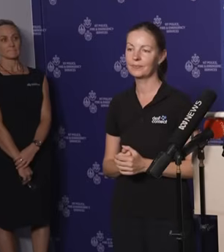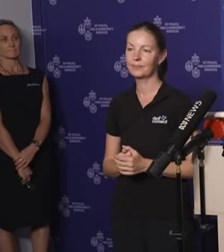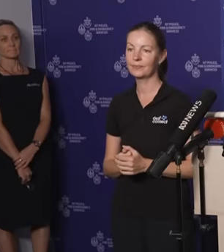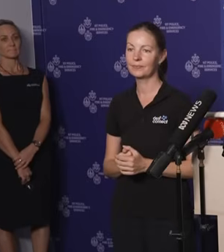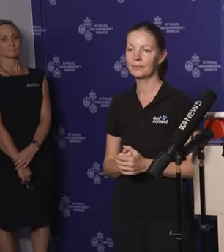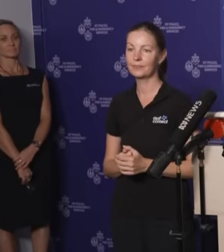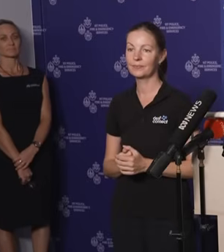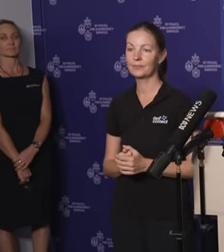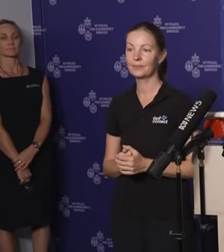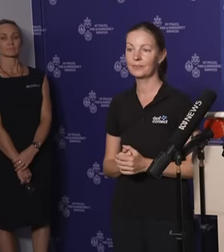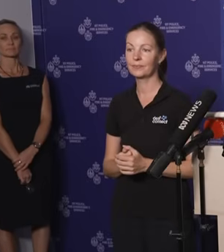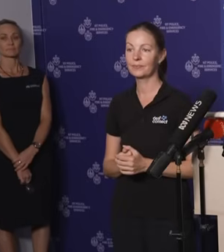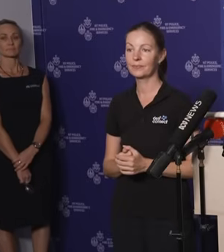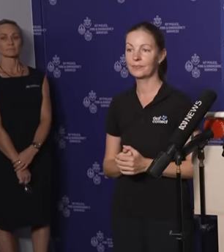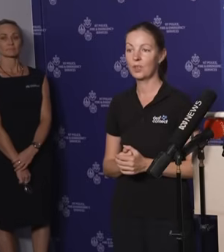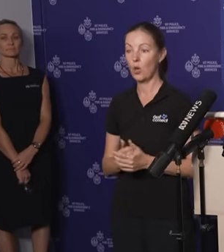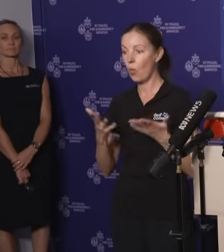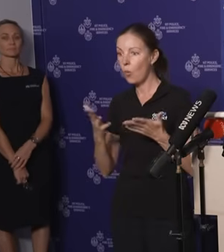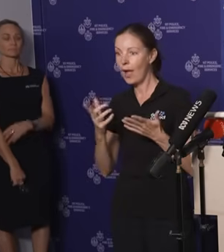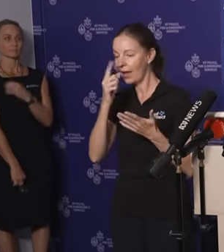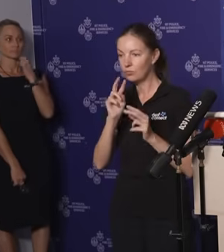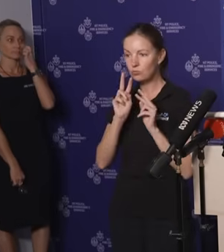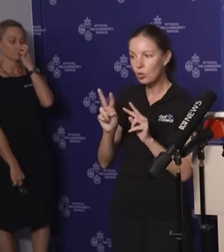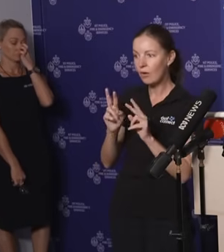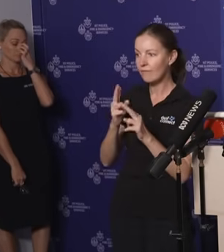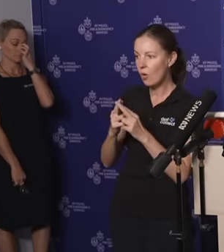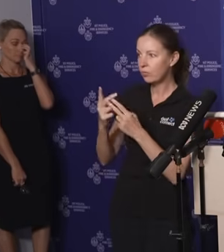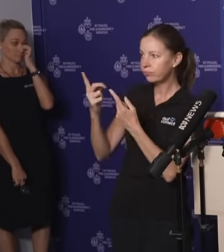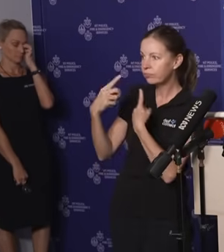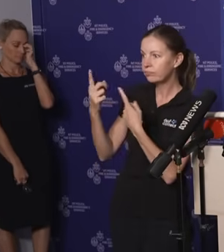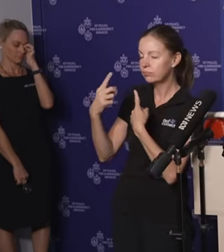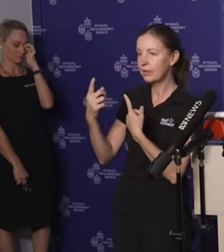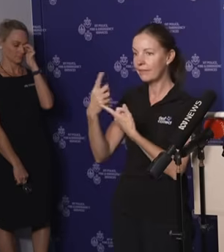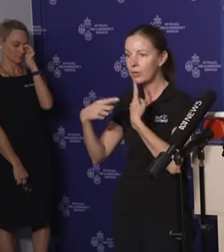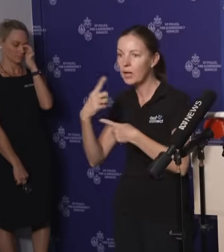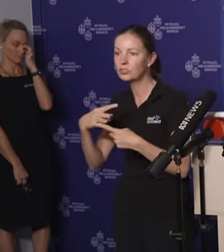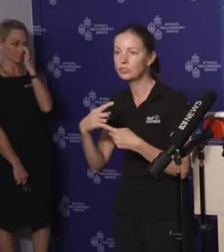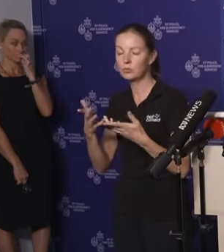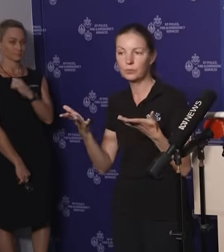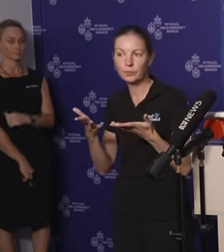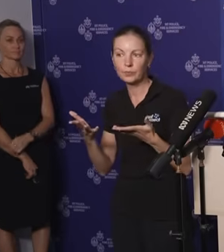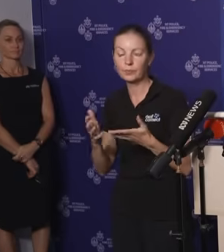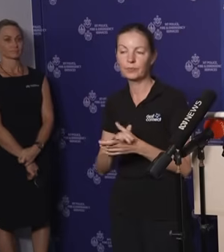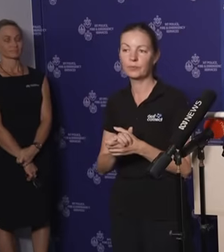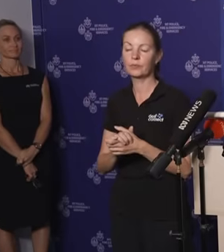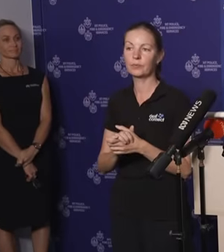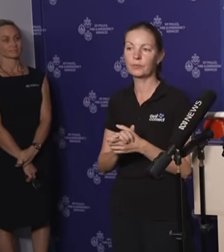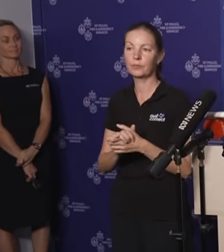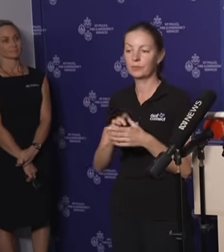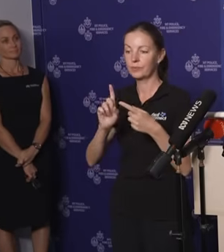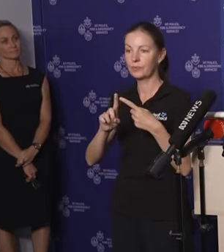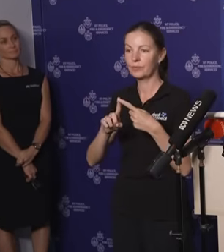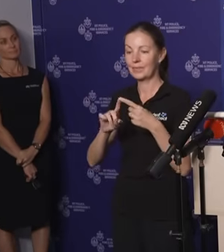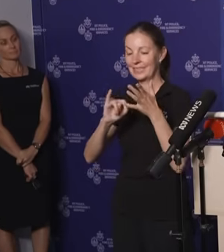The places to go for messaging in message. Include